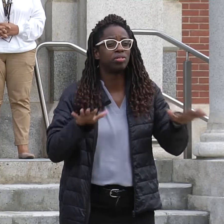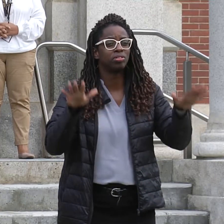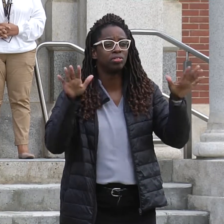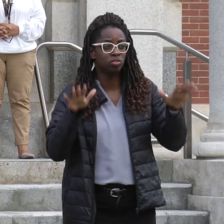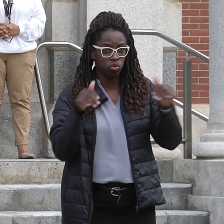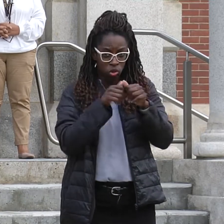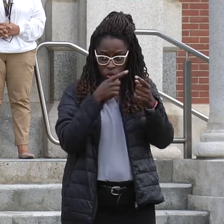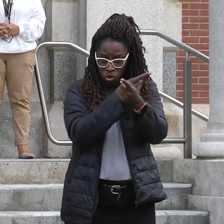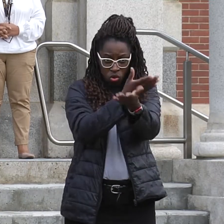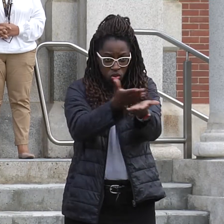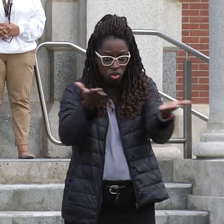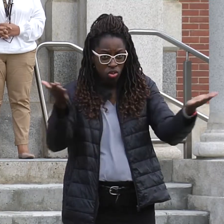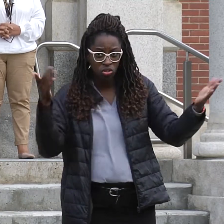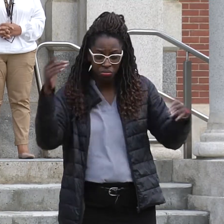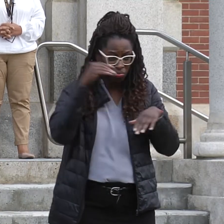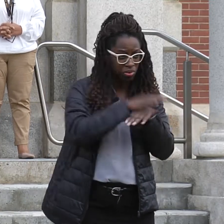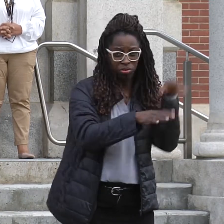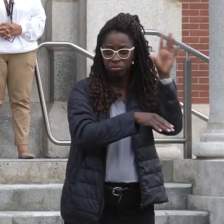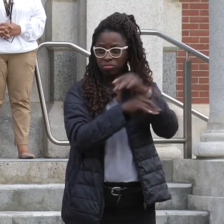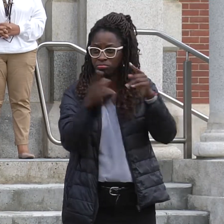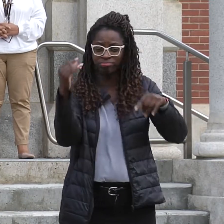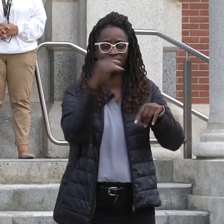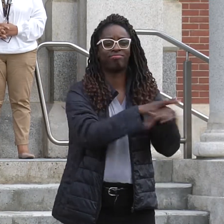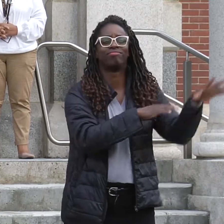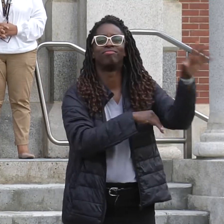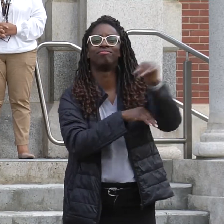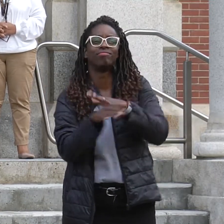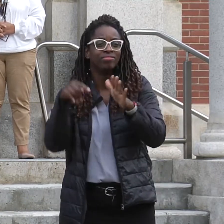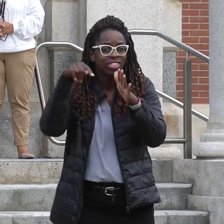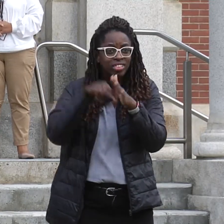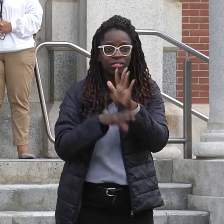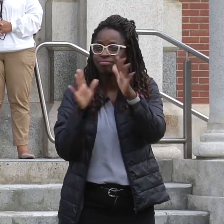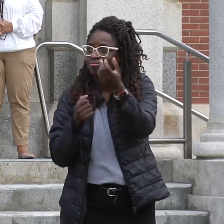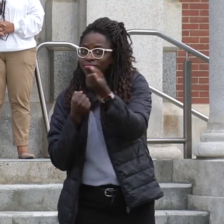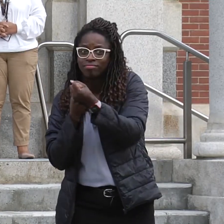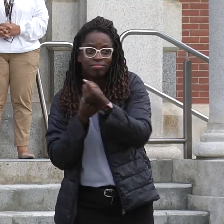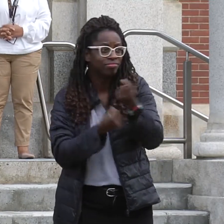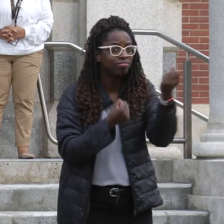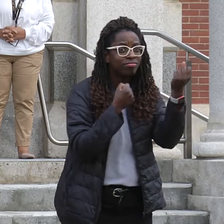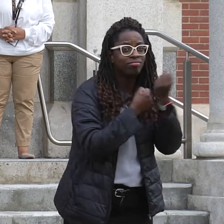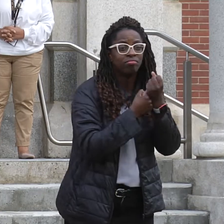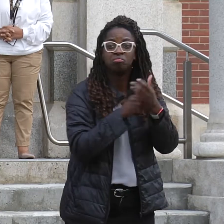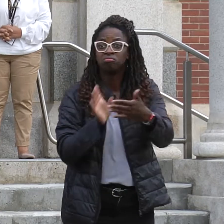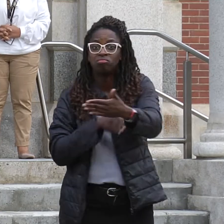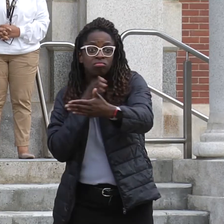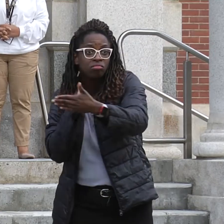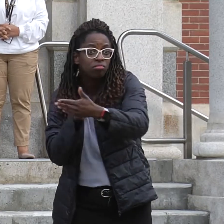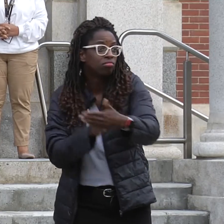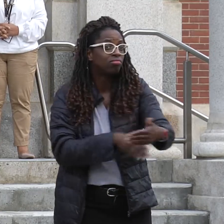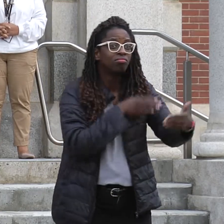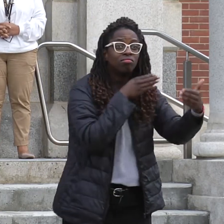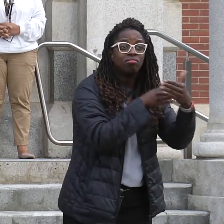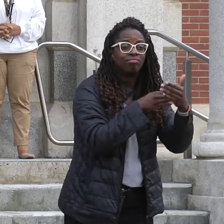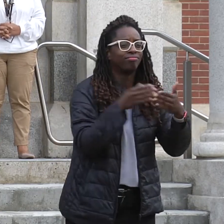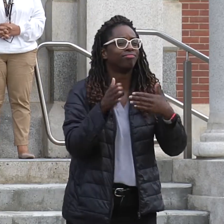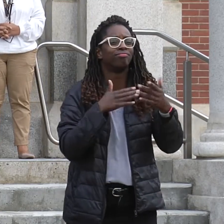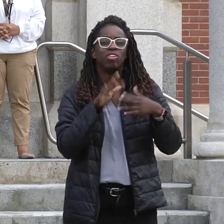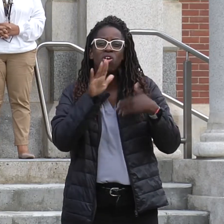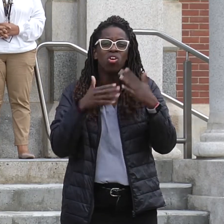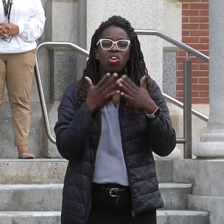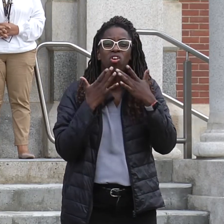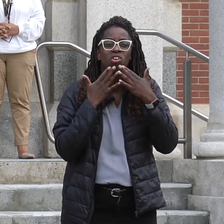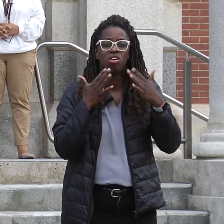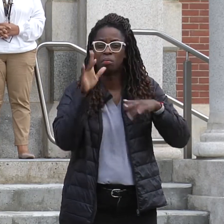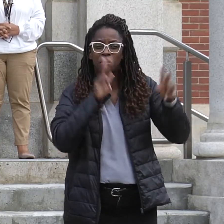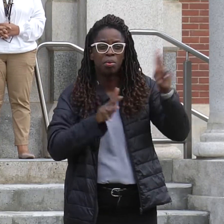We have the pessimist's pessimism and the optimist's optimism. We have representation of all colored collars, hoodlums